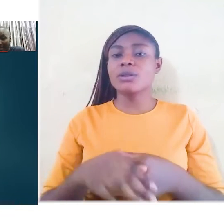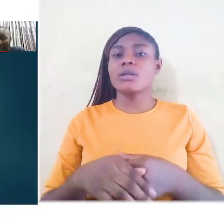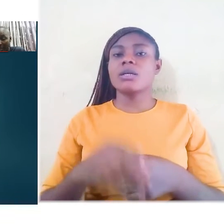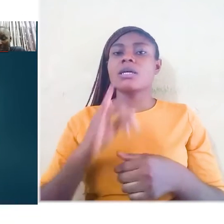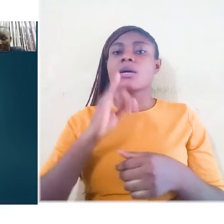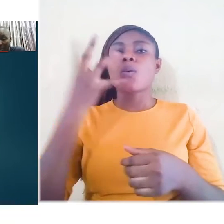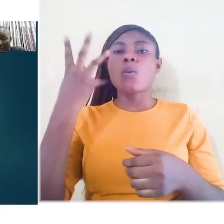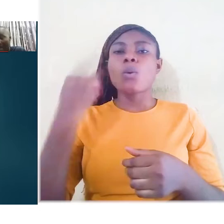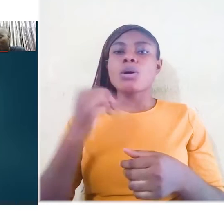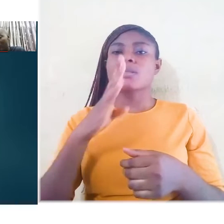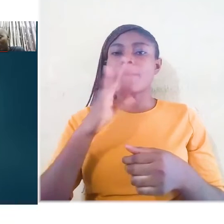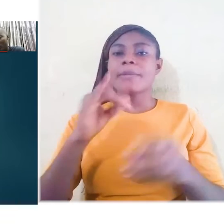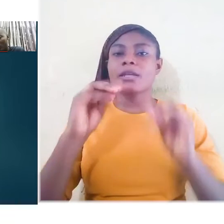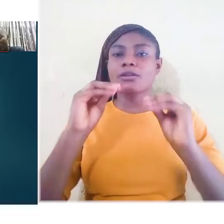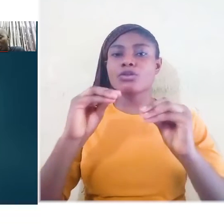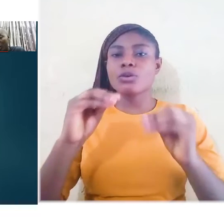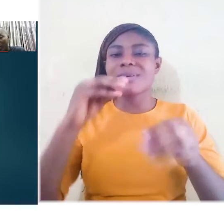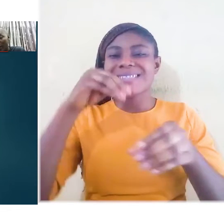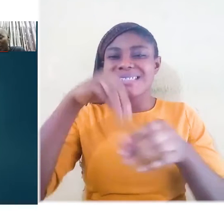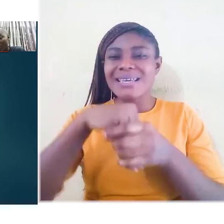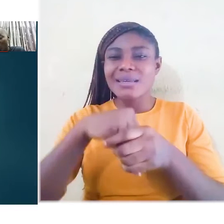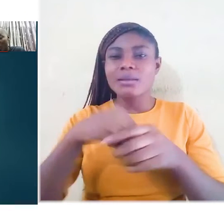the indigenous language,